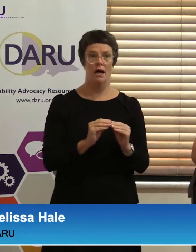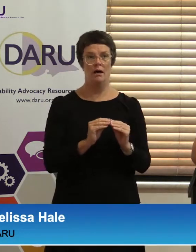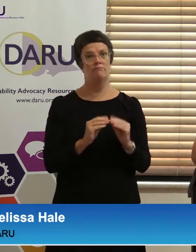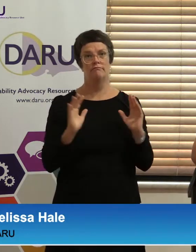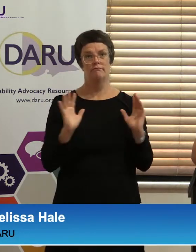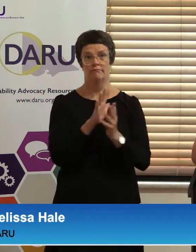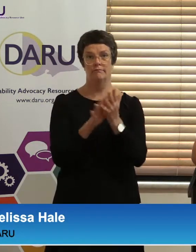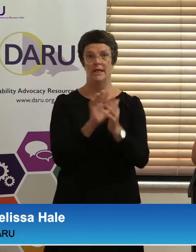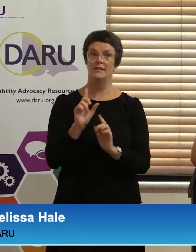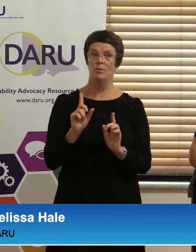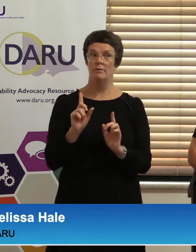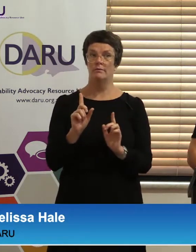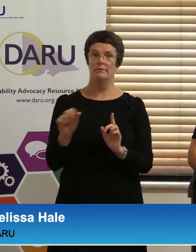school.